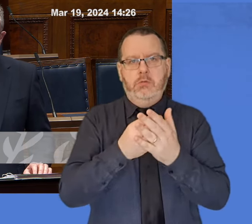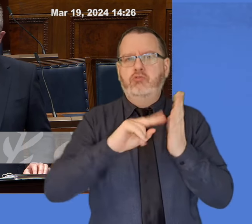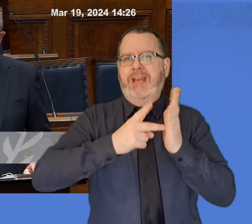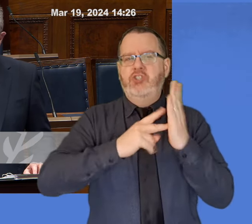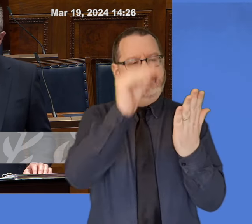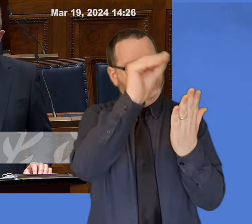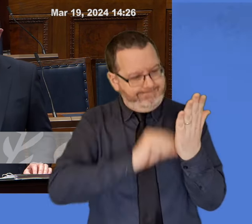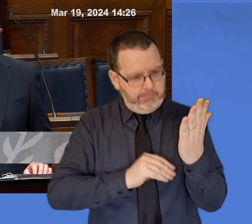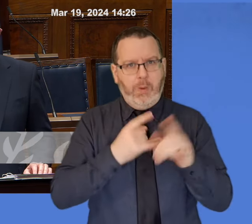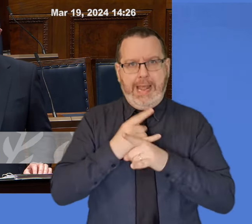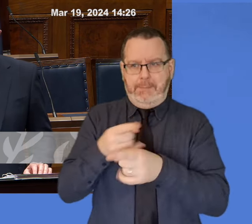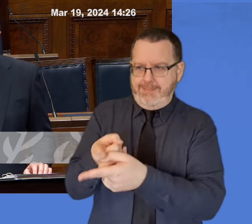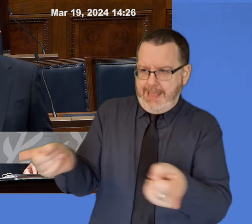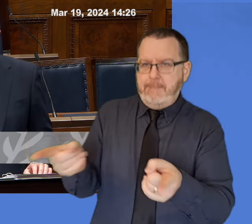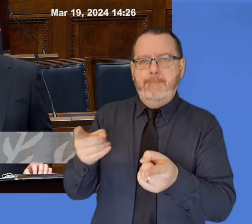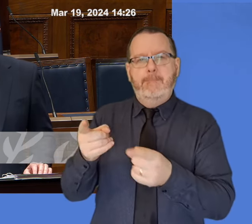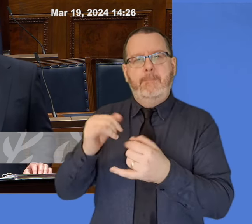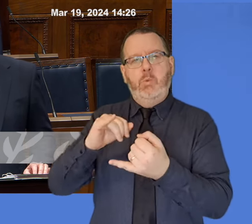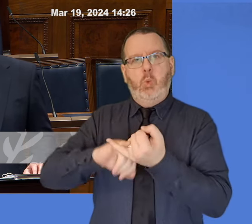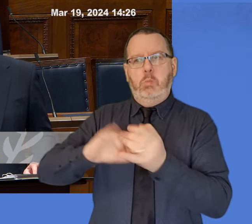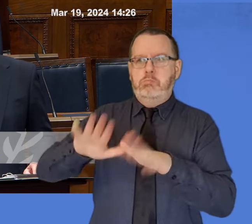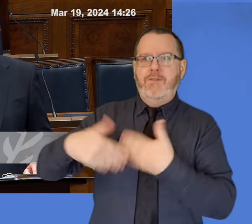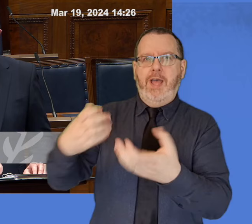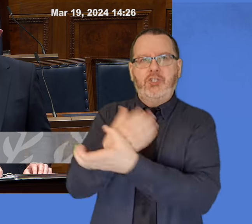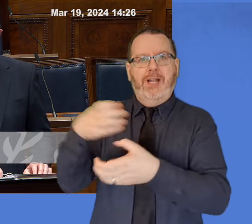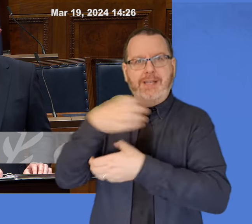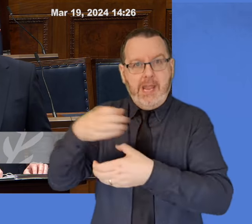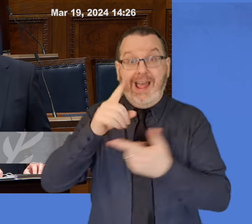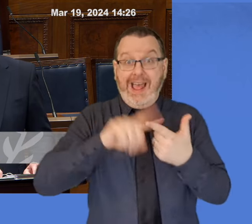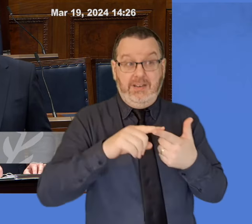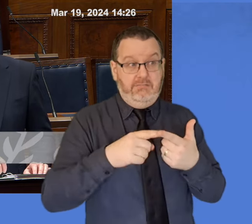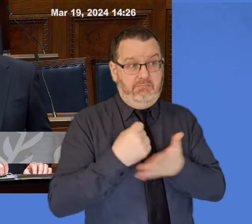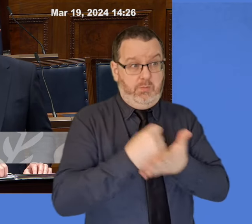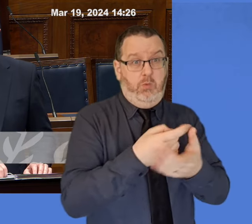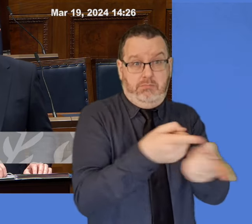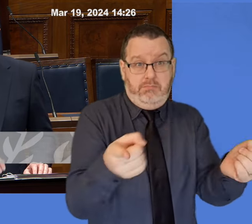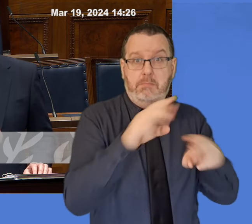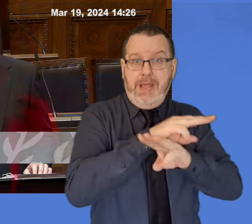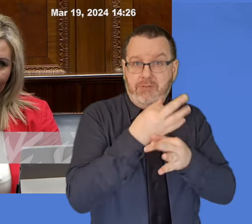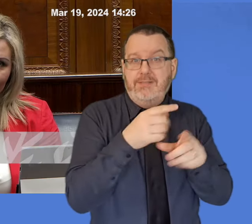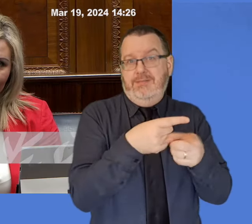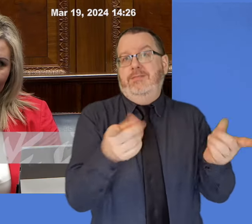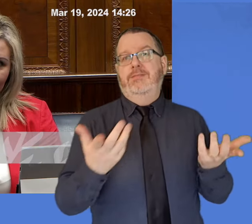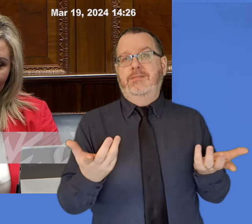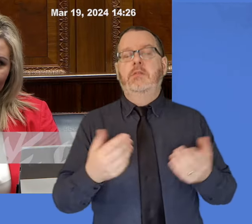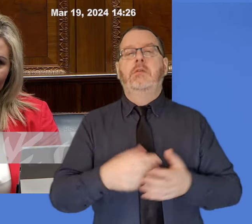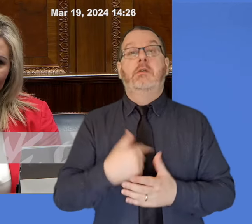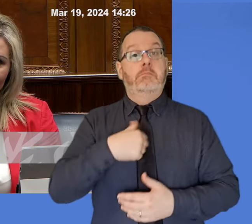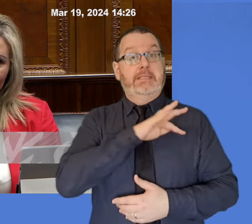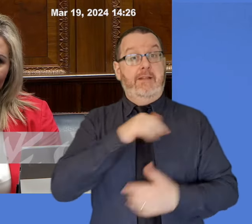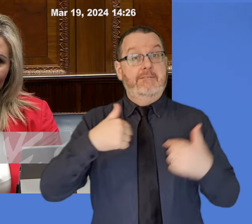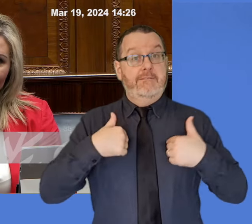just childcare providers and those who work in the childcare sector, but also support parents who are trying to access it. And in terms of my